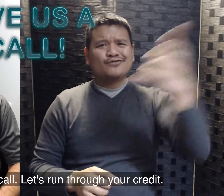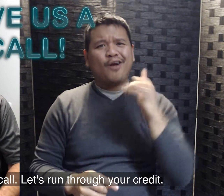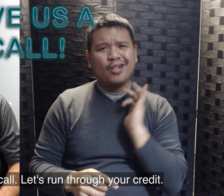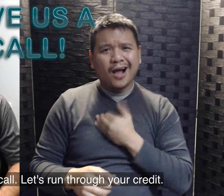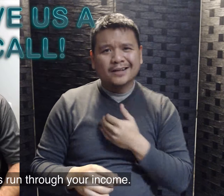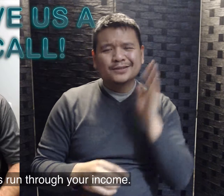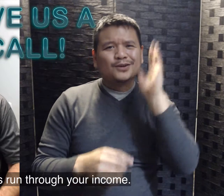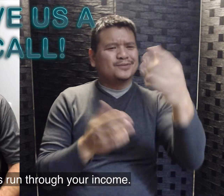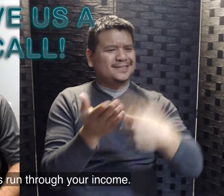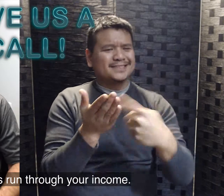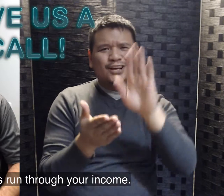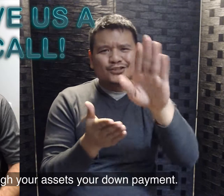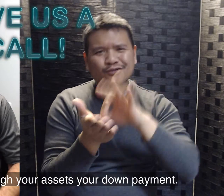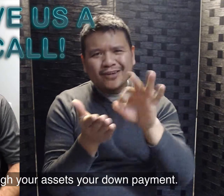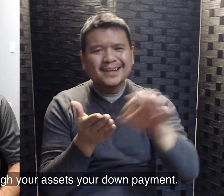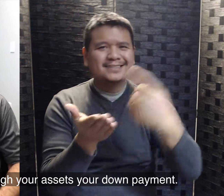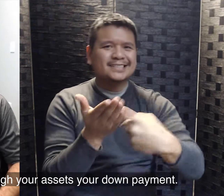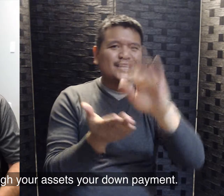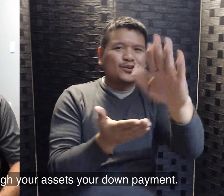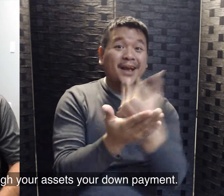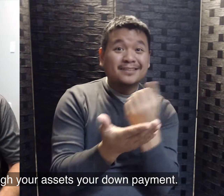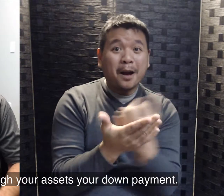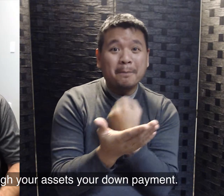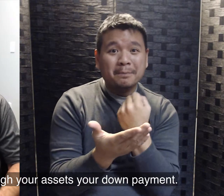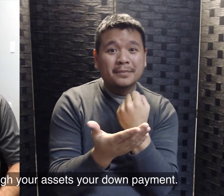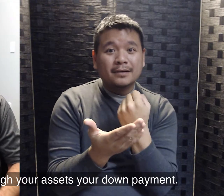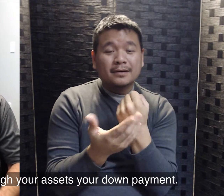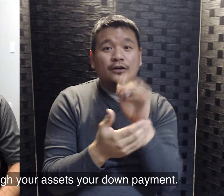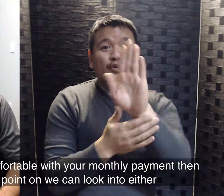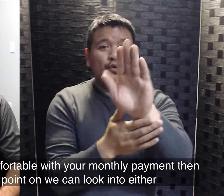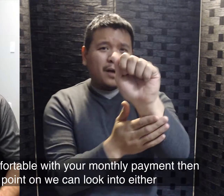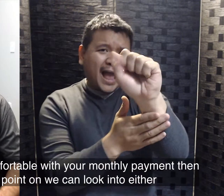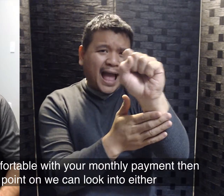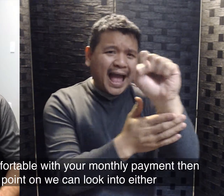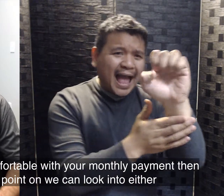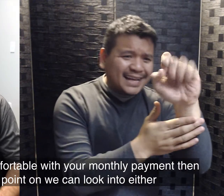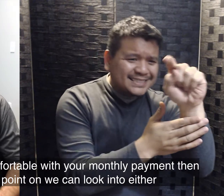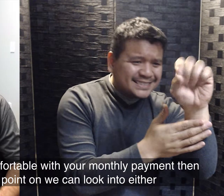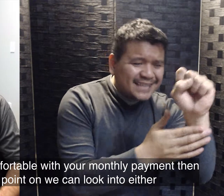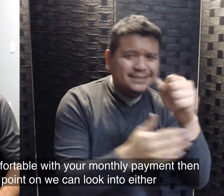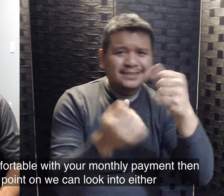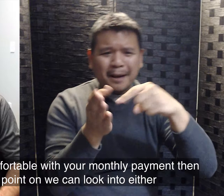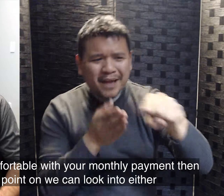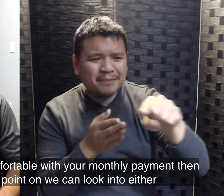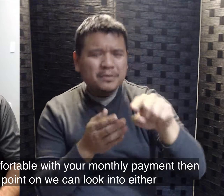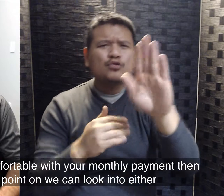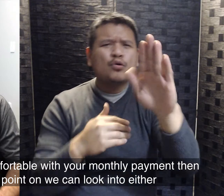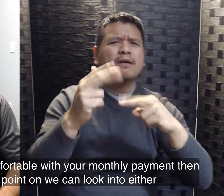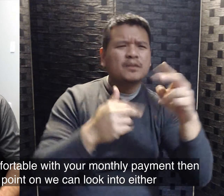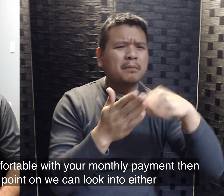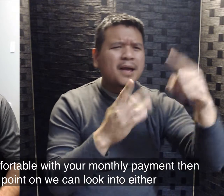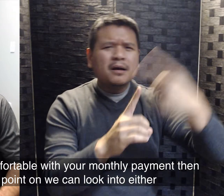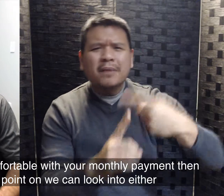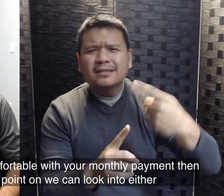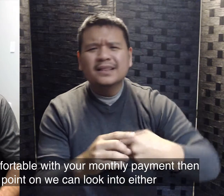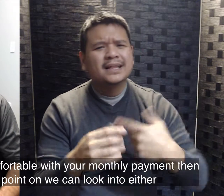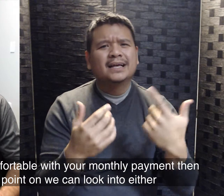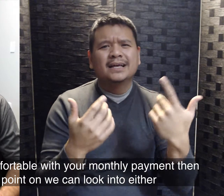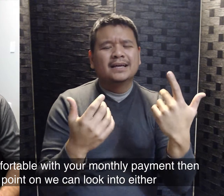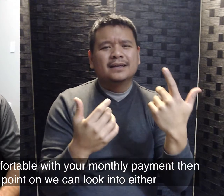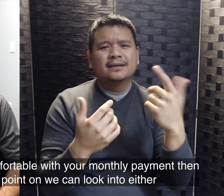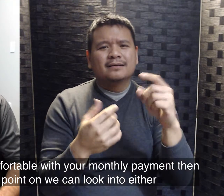run through your credit. Let's run through your income. Let's run through your assets, your down payment, what you're comfortable with, your monthly payment. And